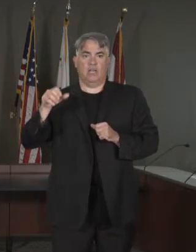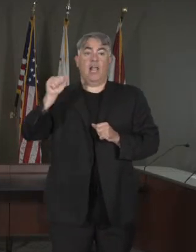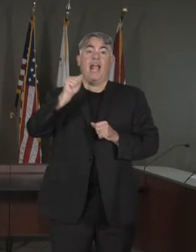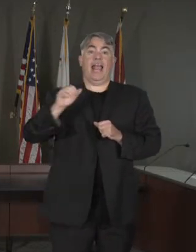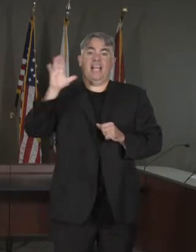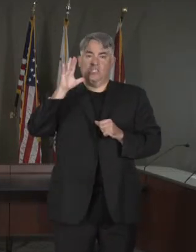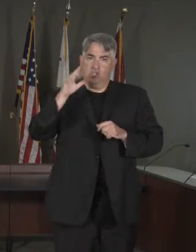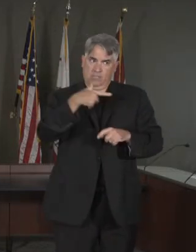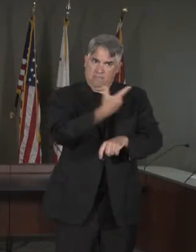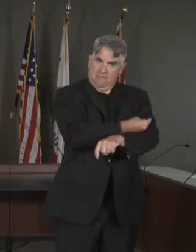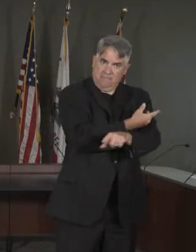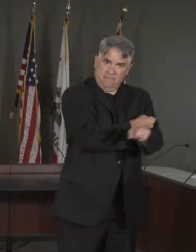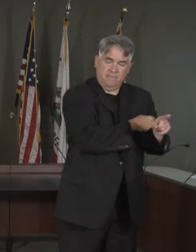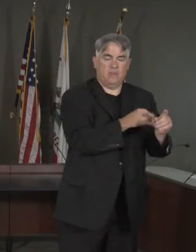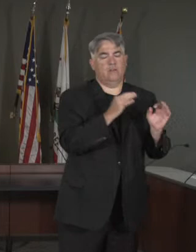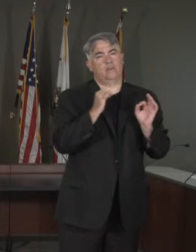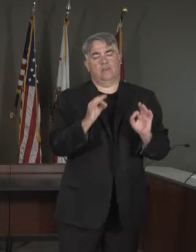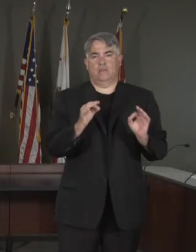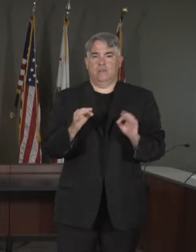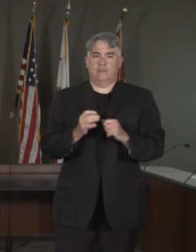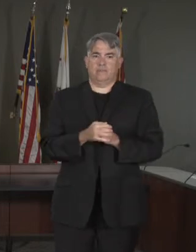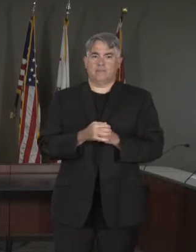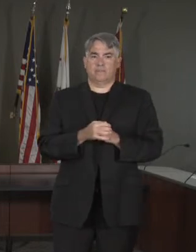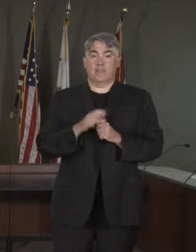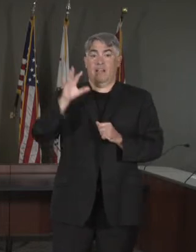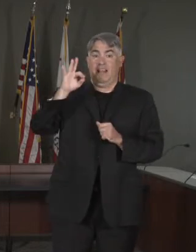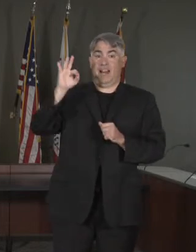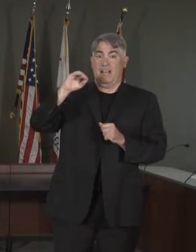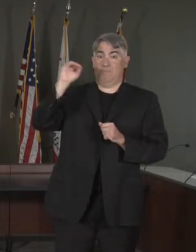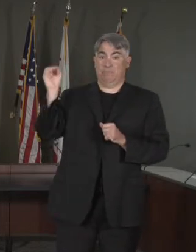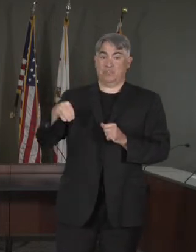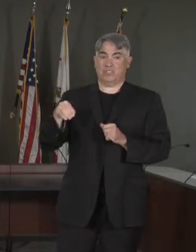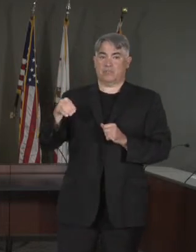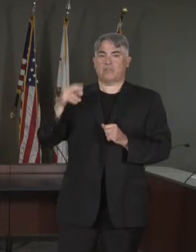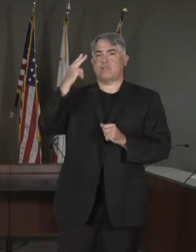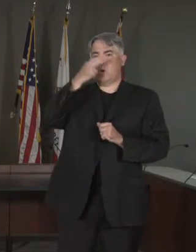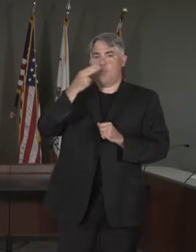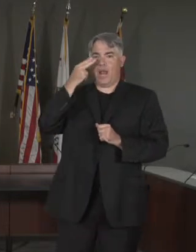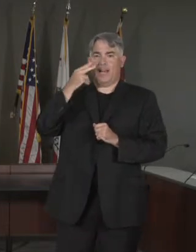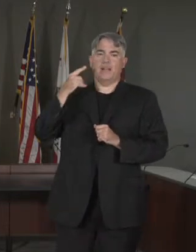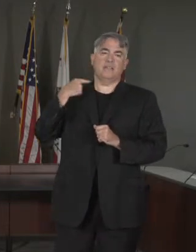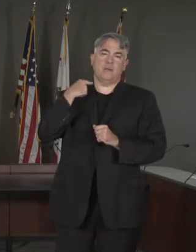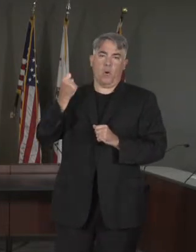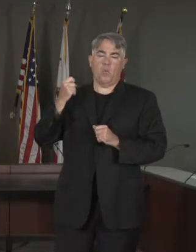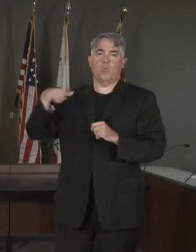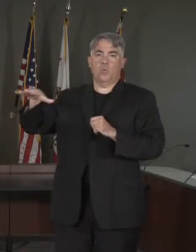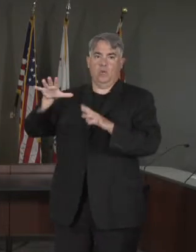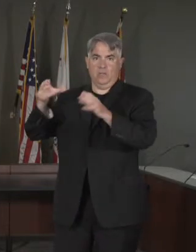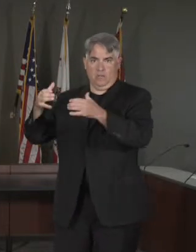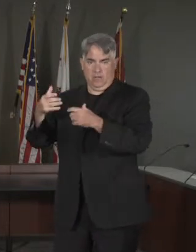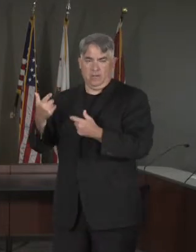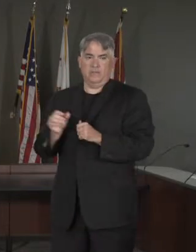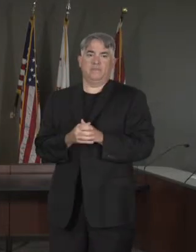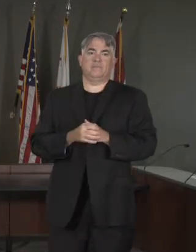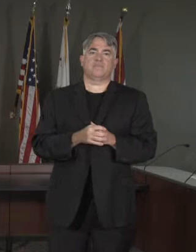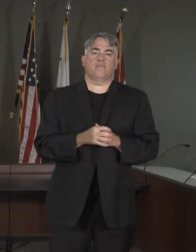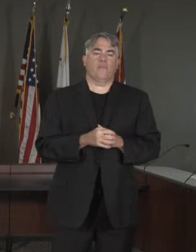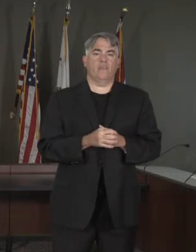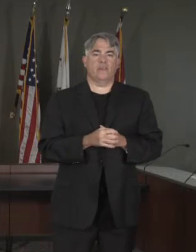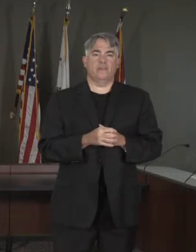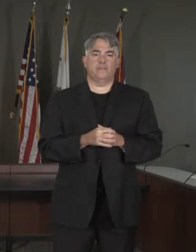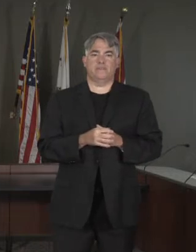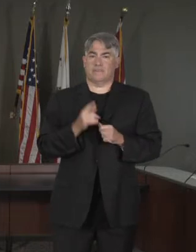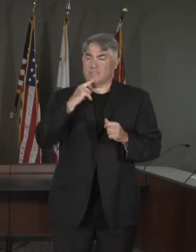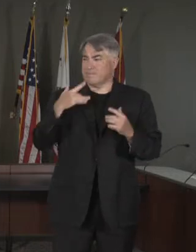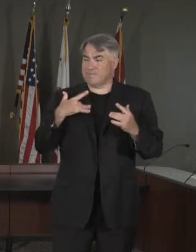vaccine, and 99% of the Hawaiian Pacific Islander population has also received one vaccine. I'm also really proud